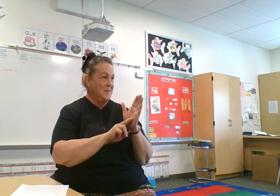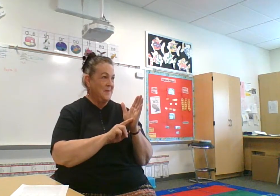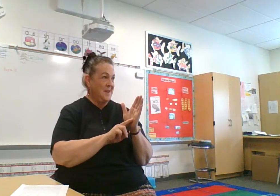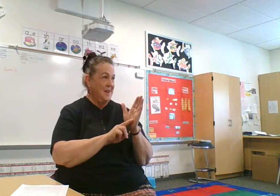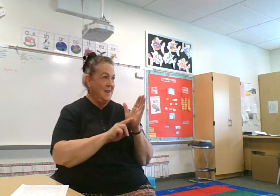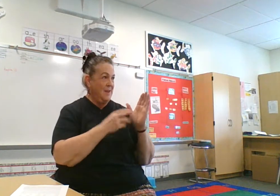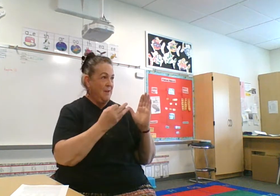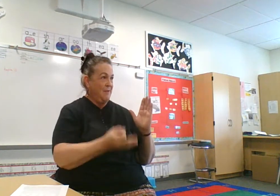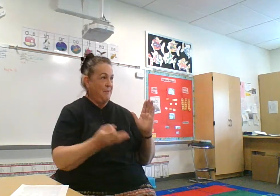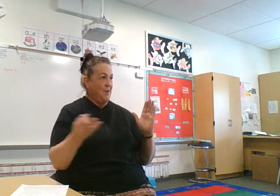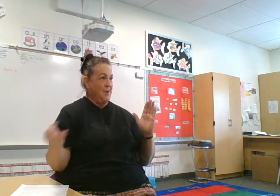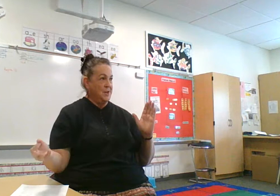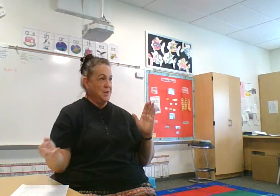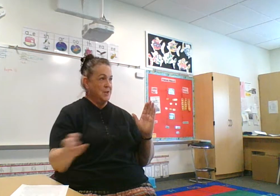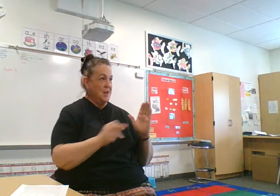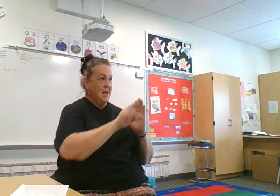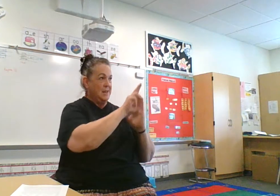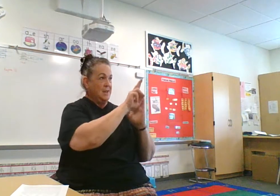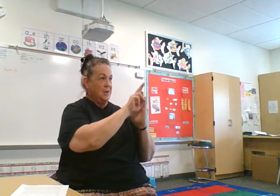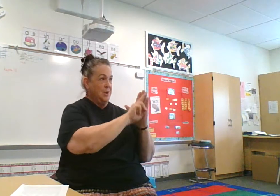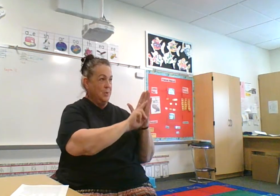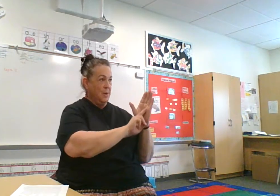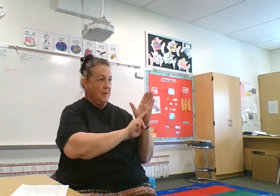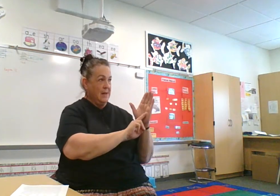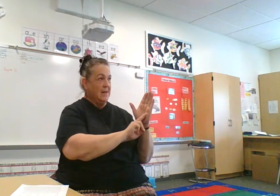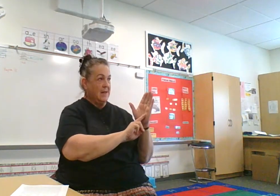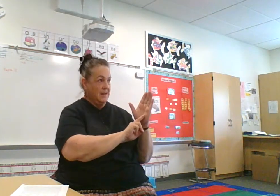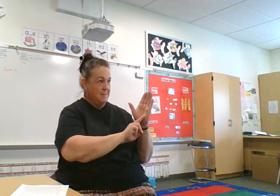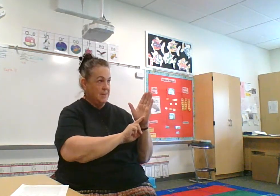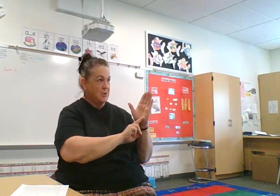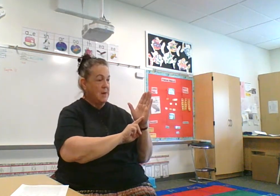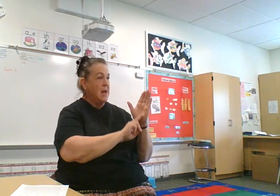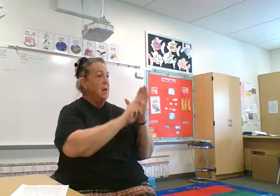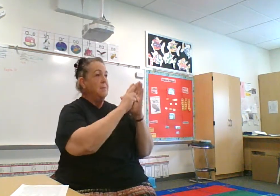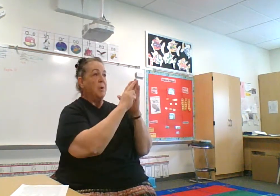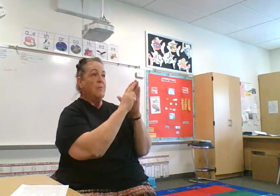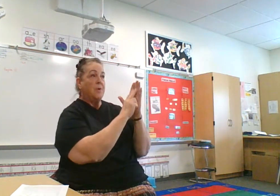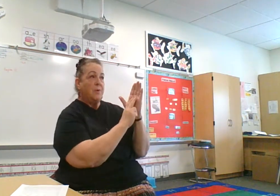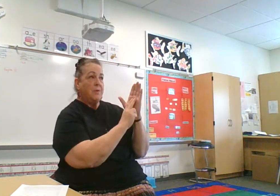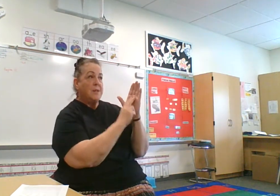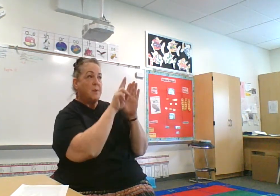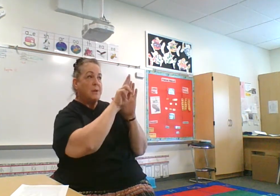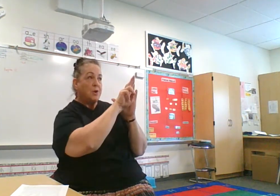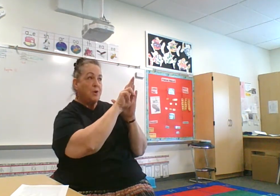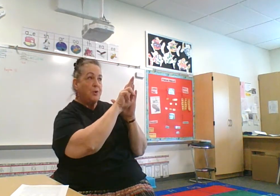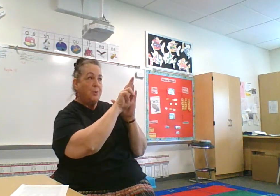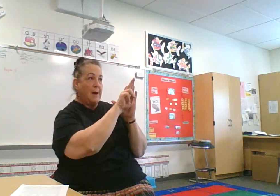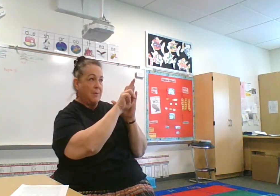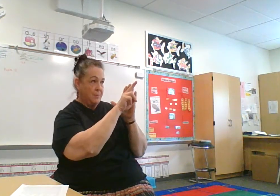Okay, furnish, and then the U-R-E ending coming straight in. Don't do it this way. Turn your U out.